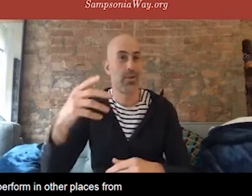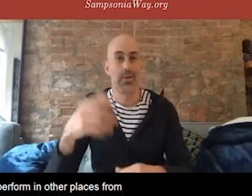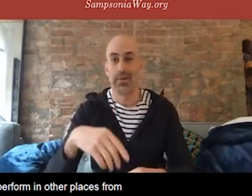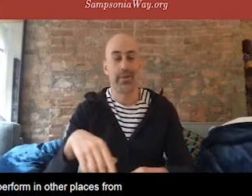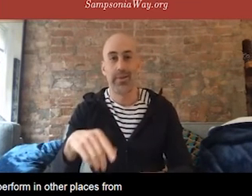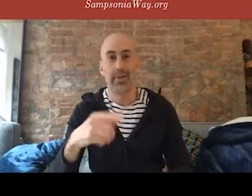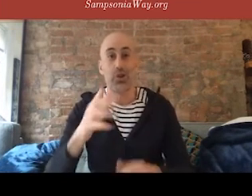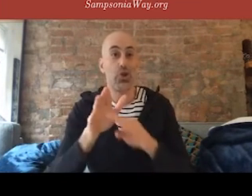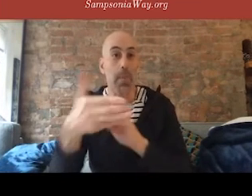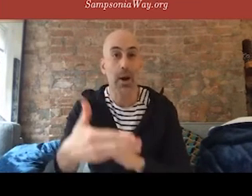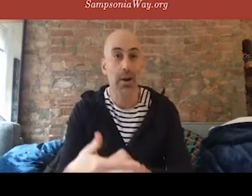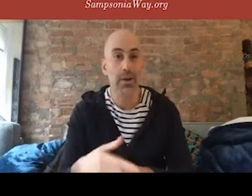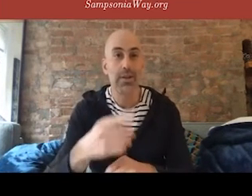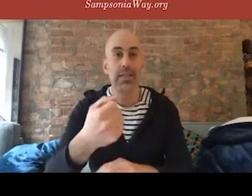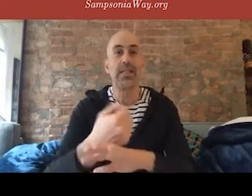from